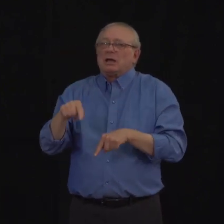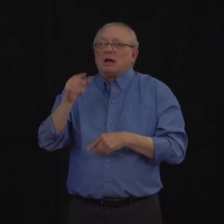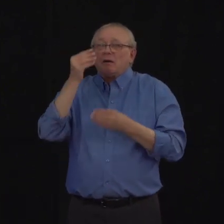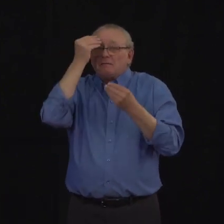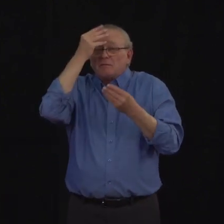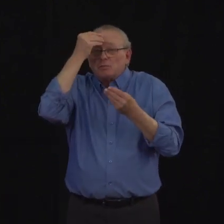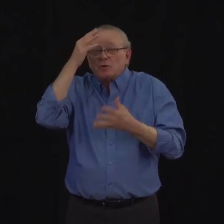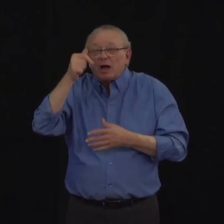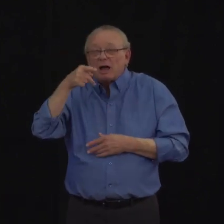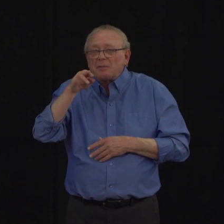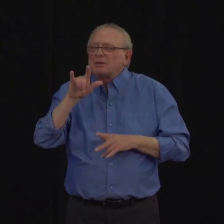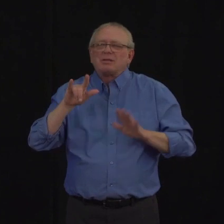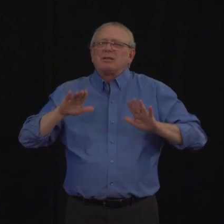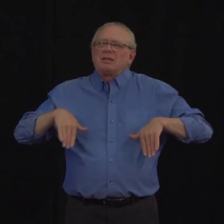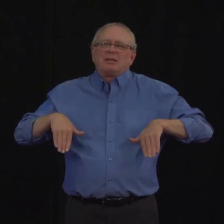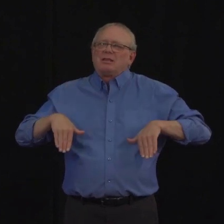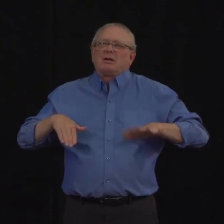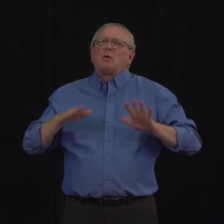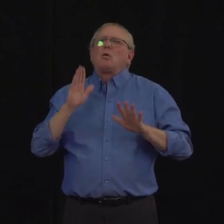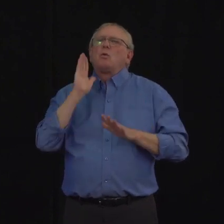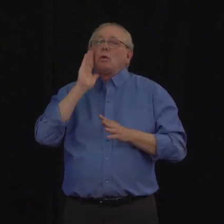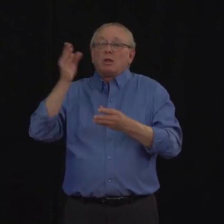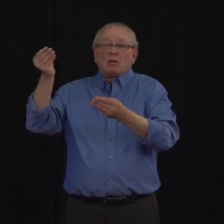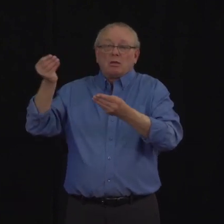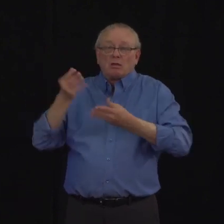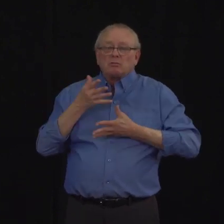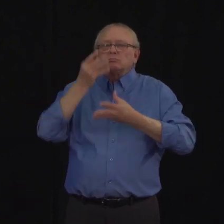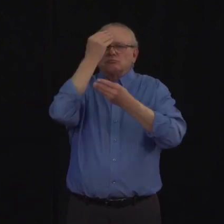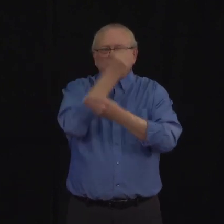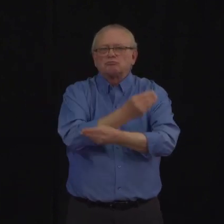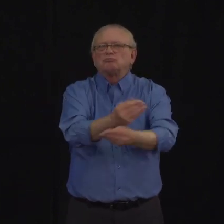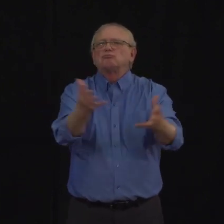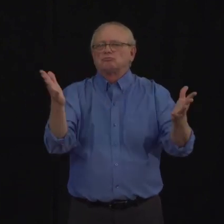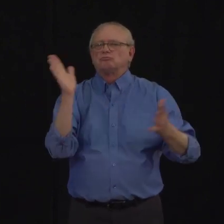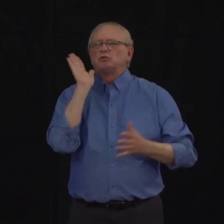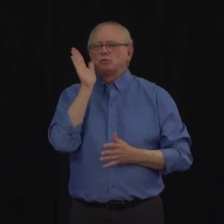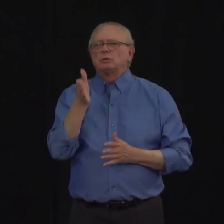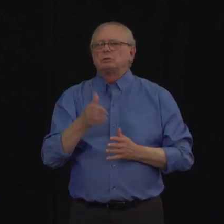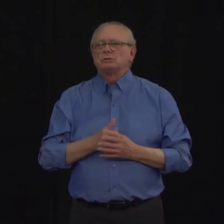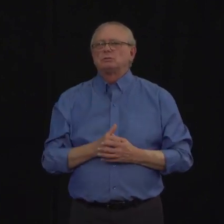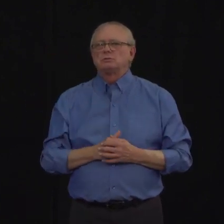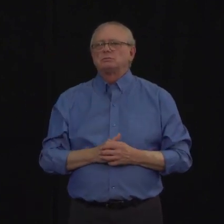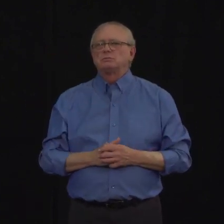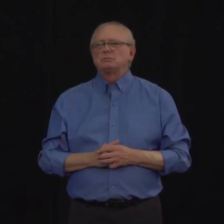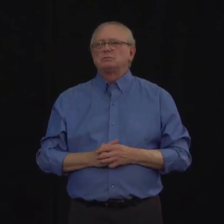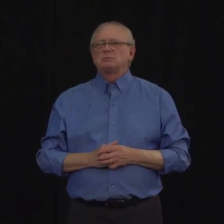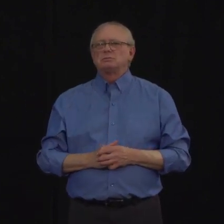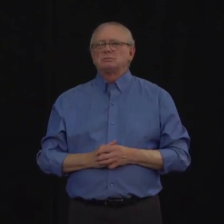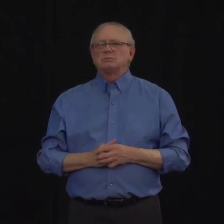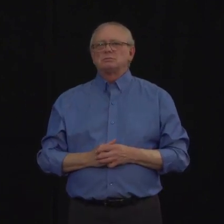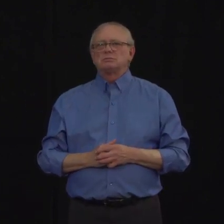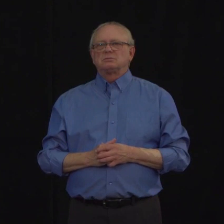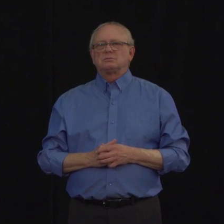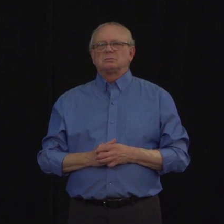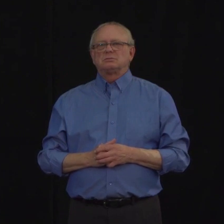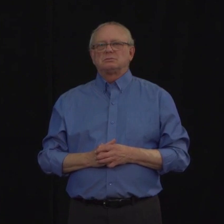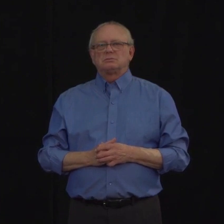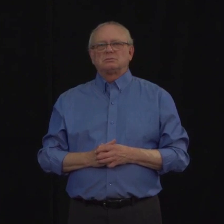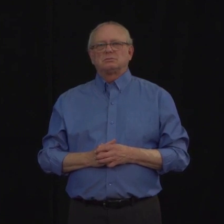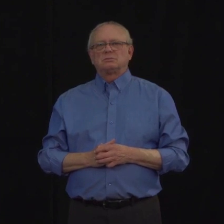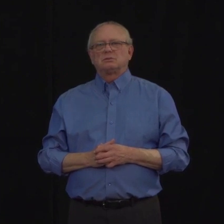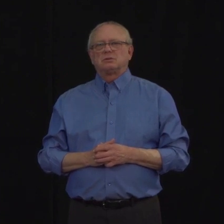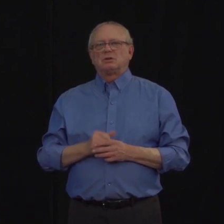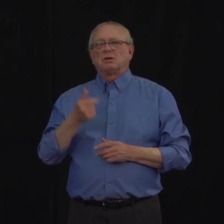as it is. Operator, can you put through the next question, please? Next is Jacque Wilson with Global